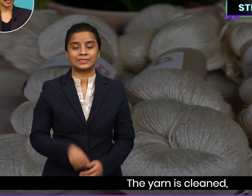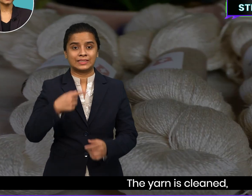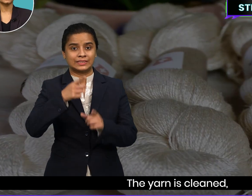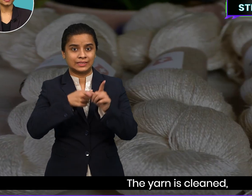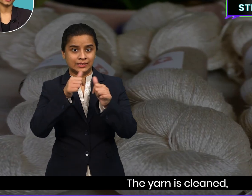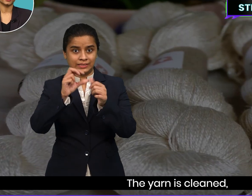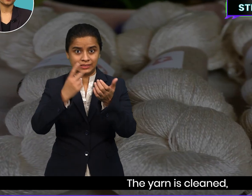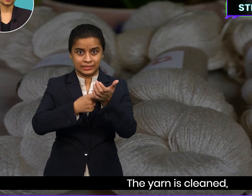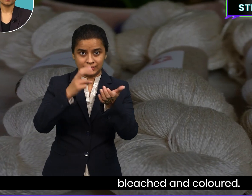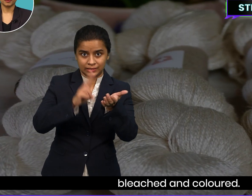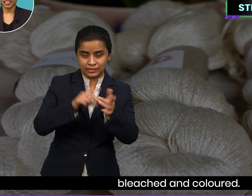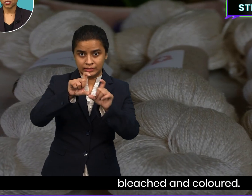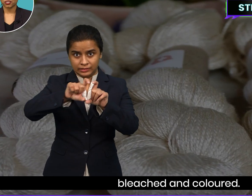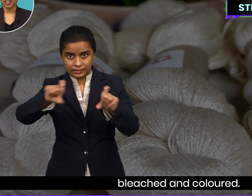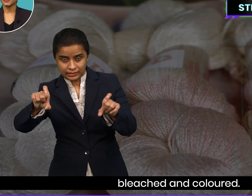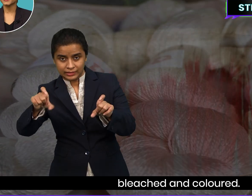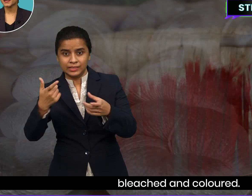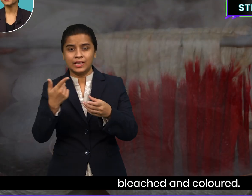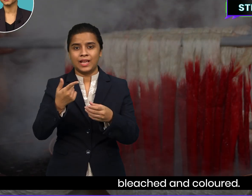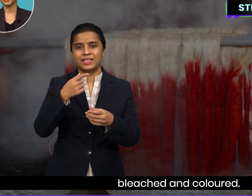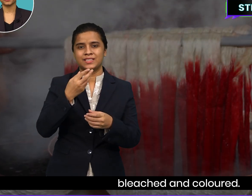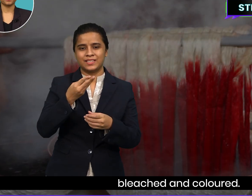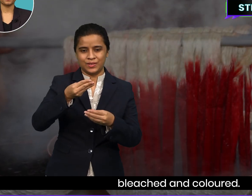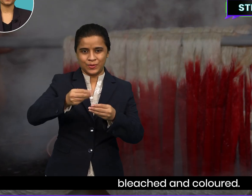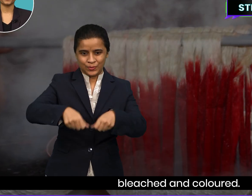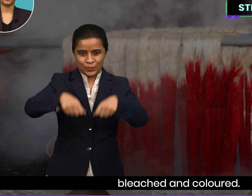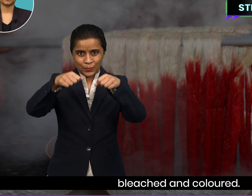The yarn is cleaned, bleached and colored.